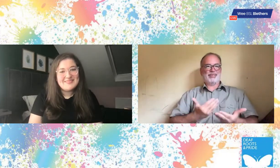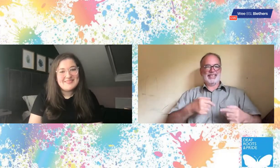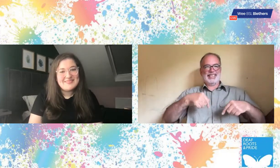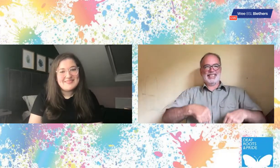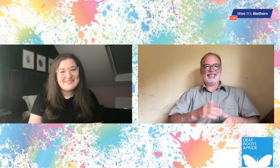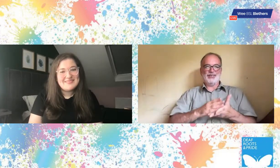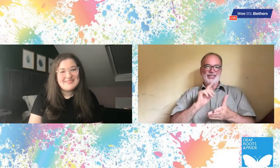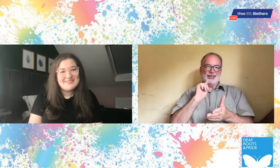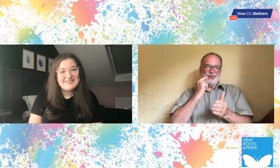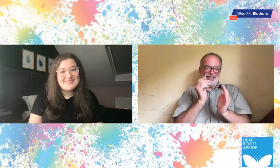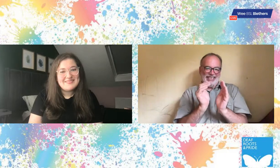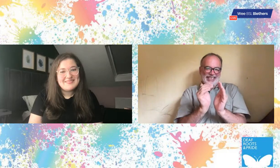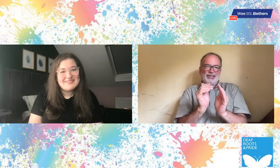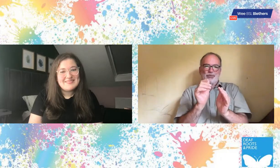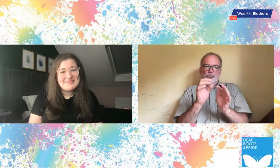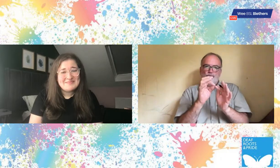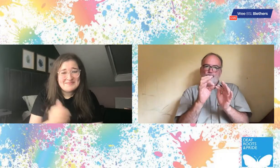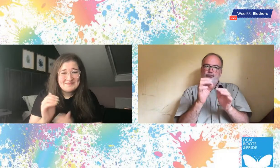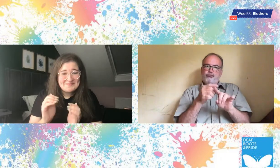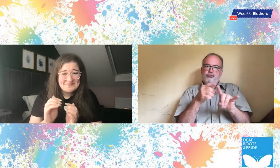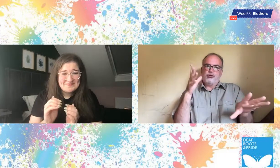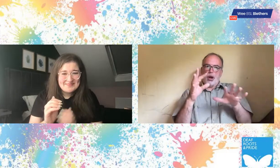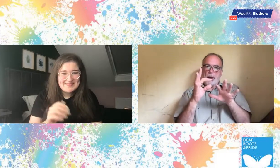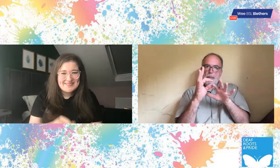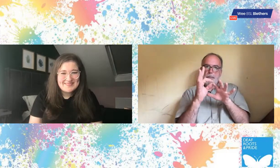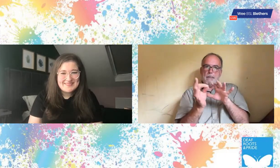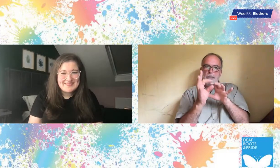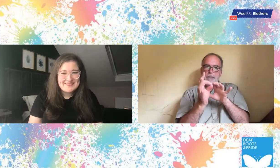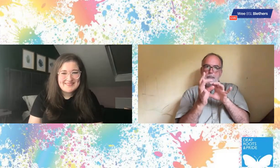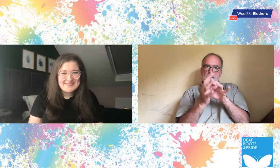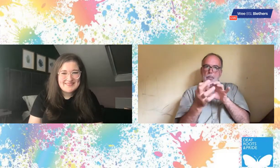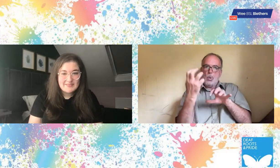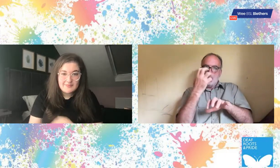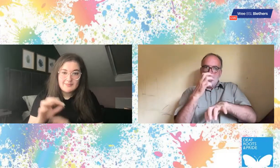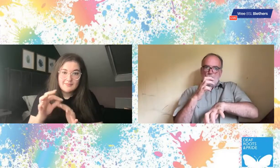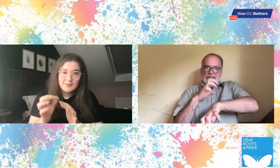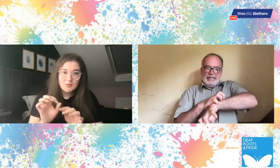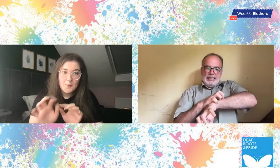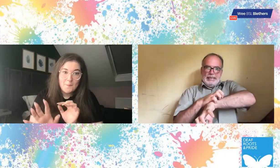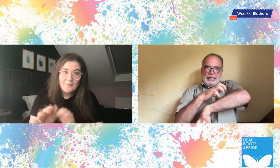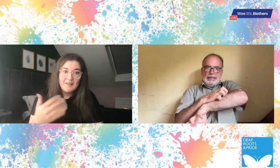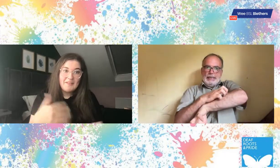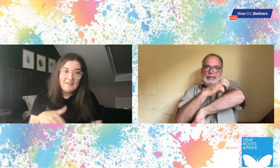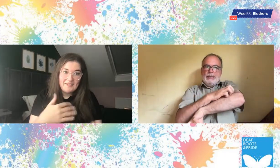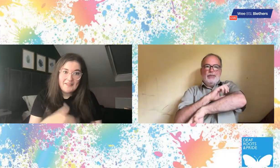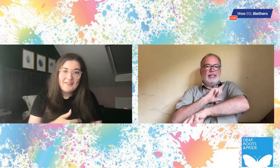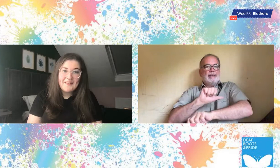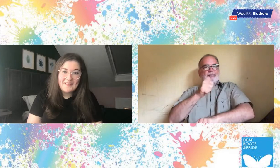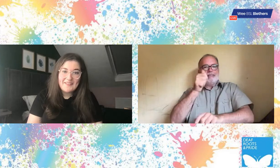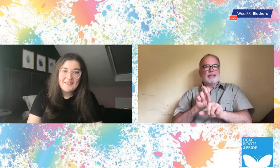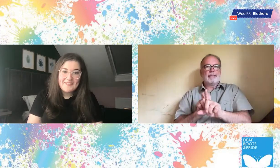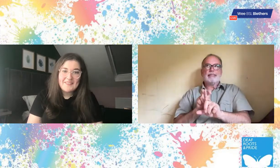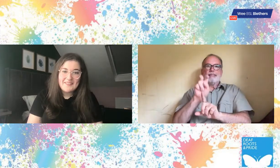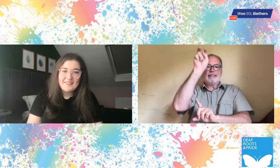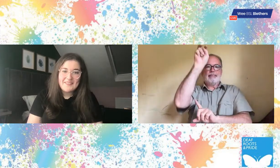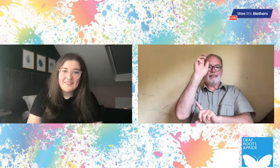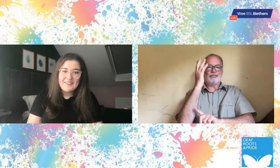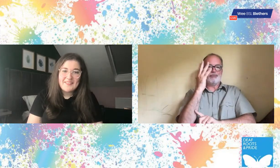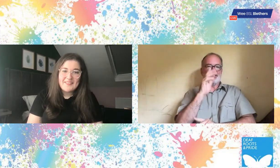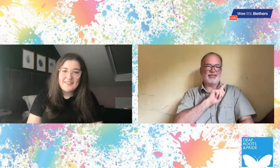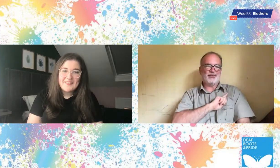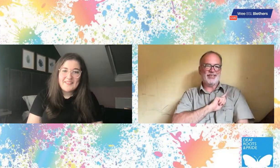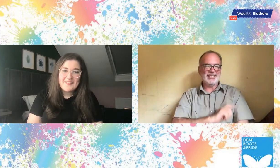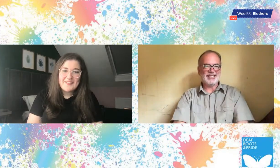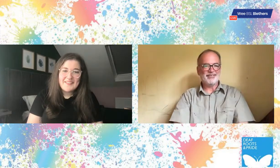It's a very wooded area. So quite similar to Scotland in a way. And they breed well here, but they do have